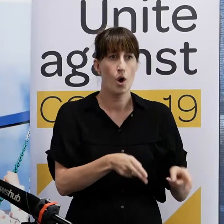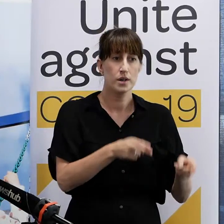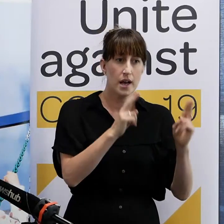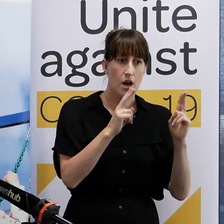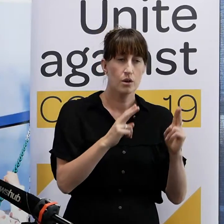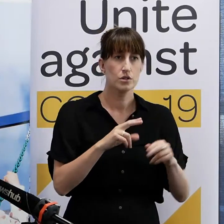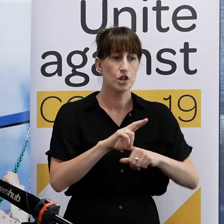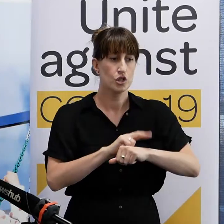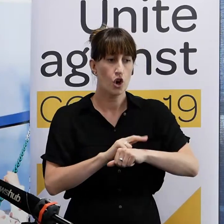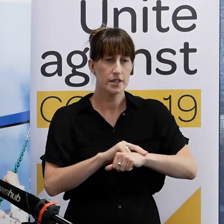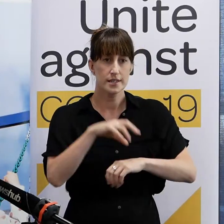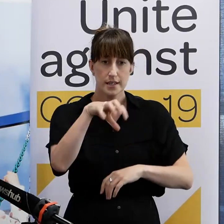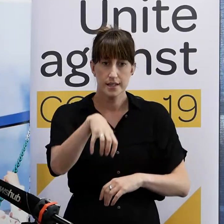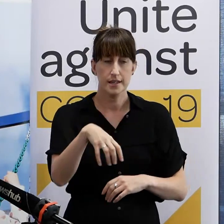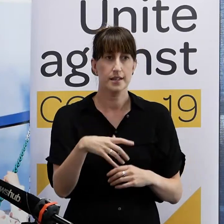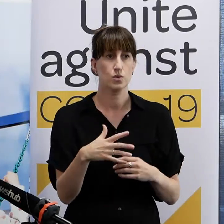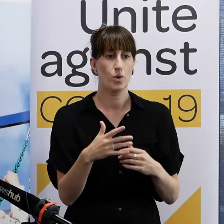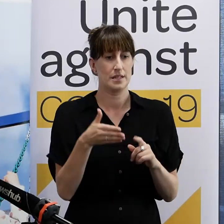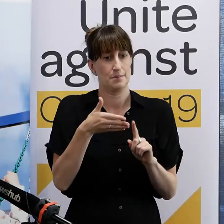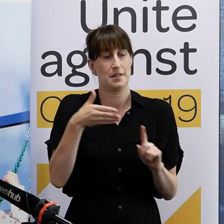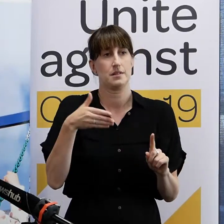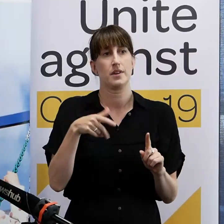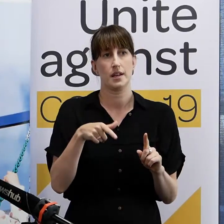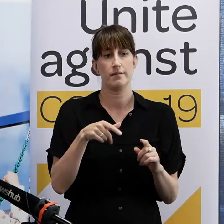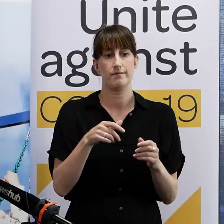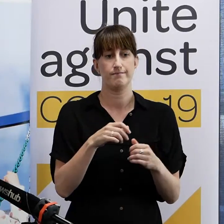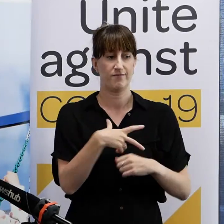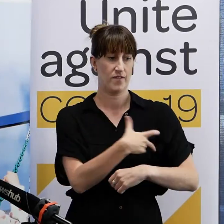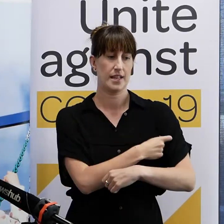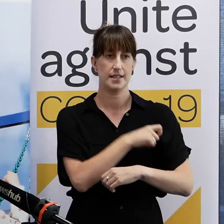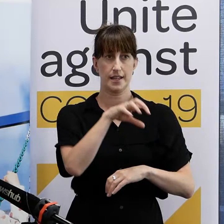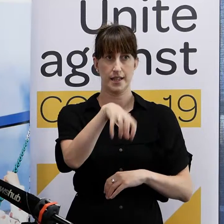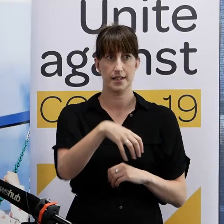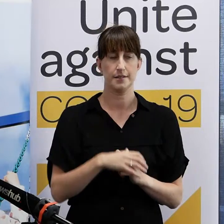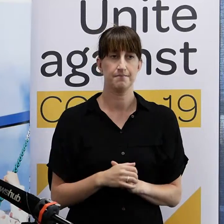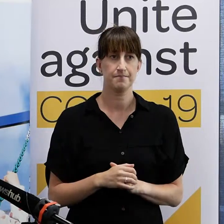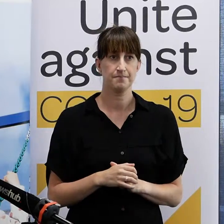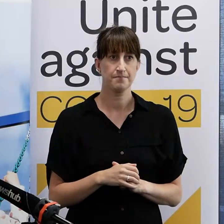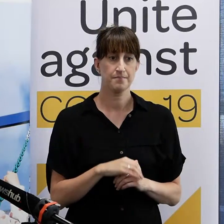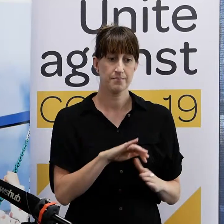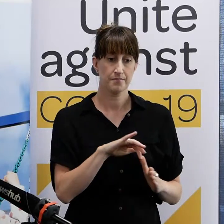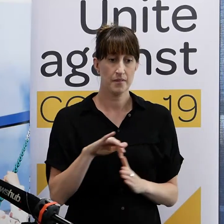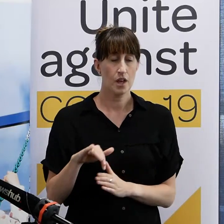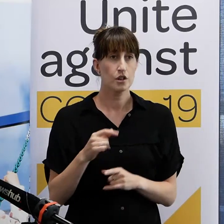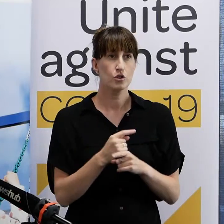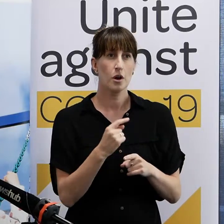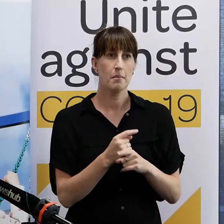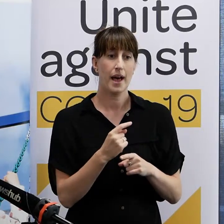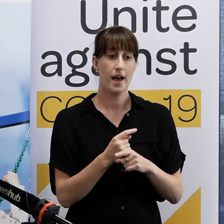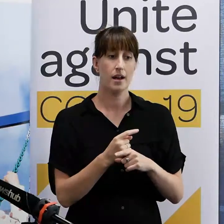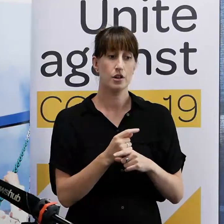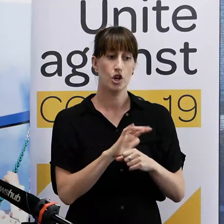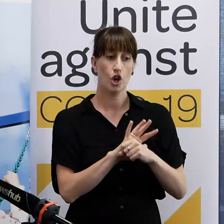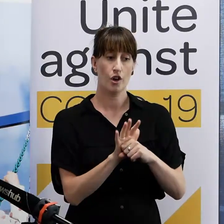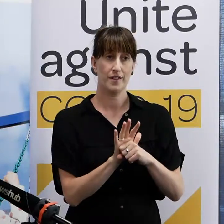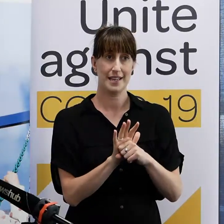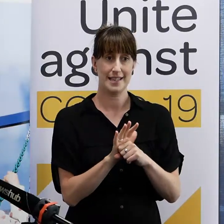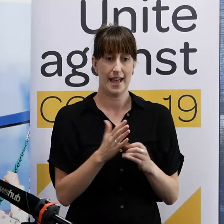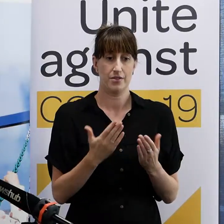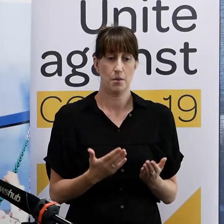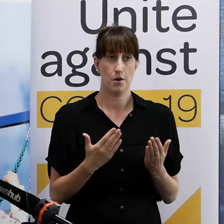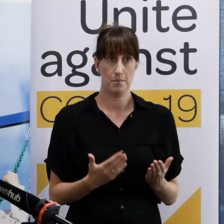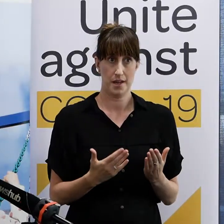clinics. Now, a quick update at our regular reporting on numbers. There are 3 new positive cases to report in